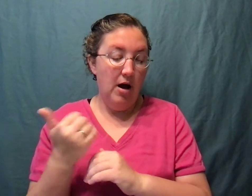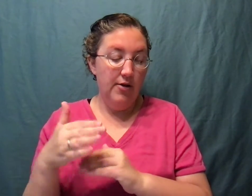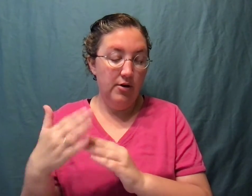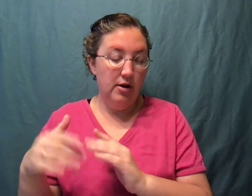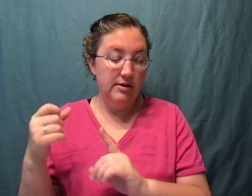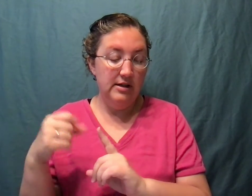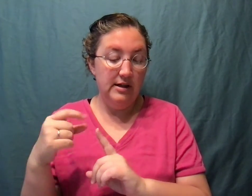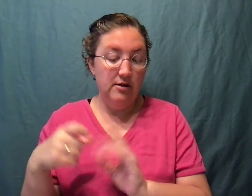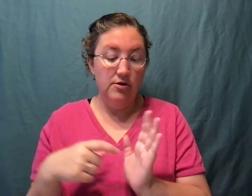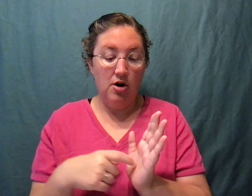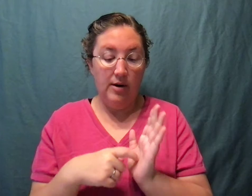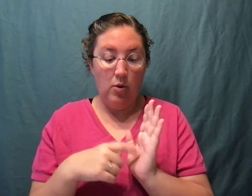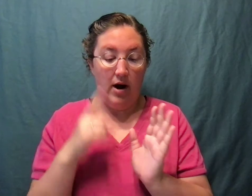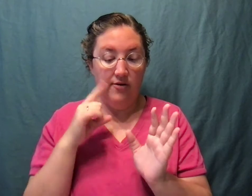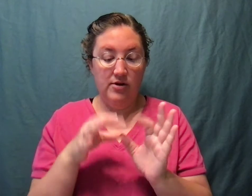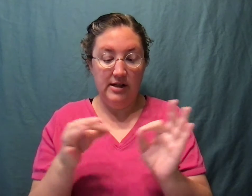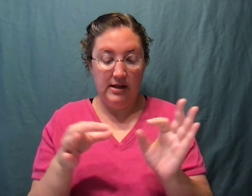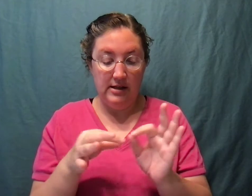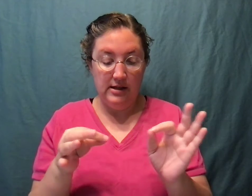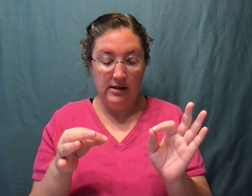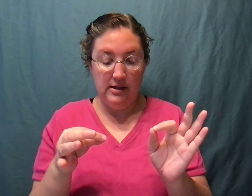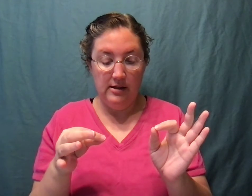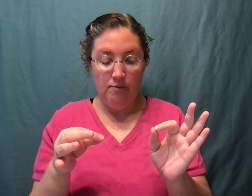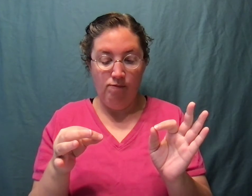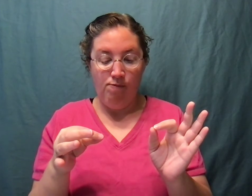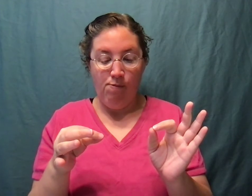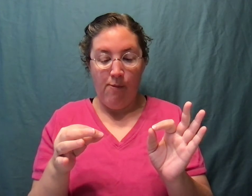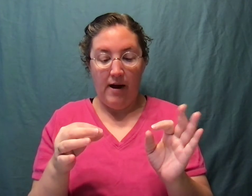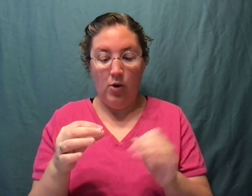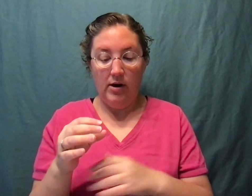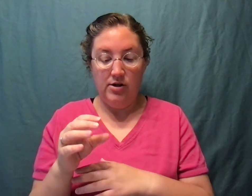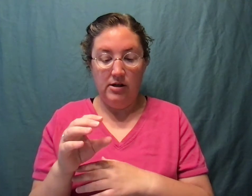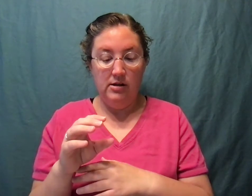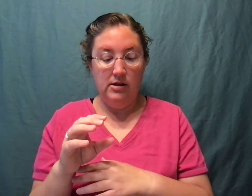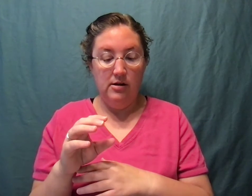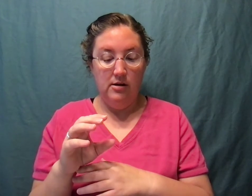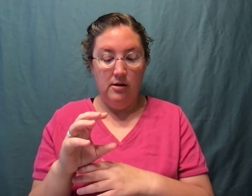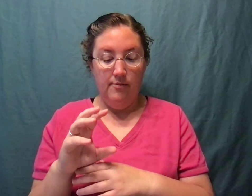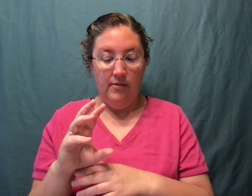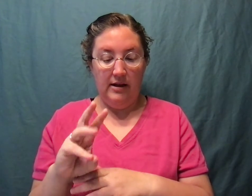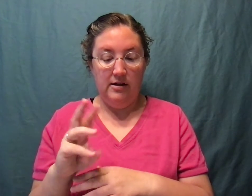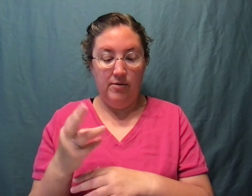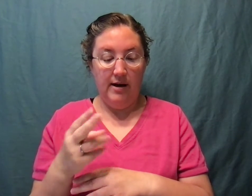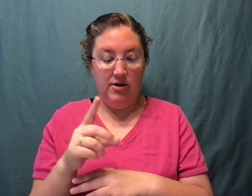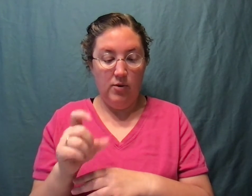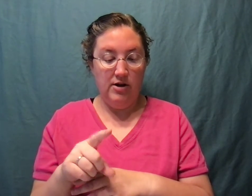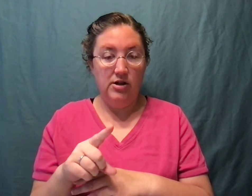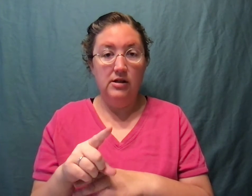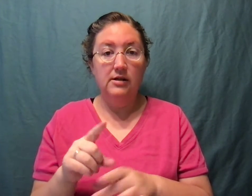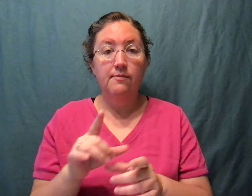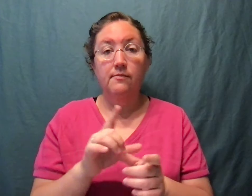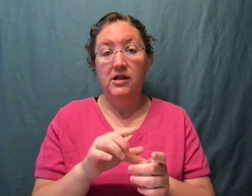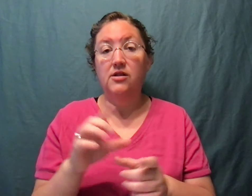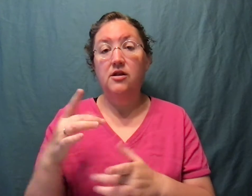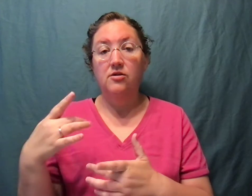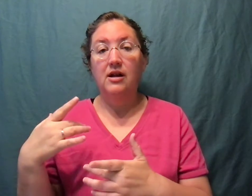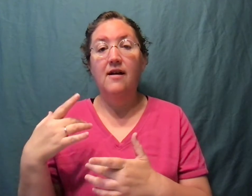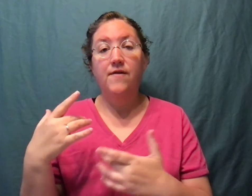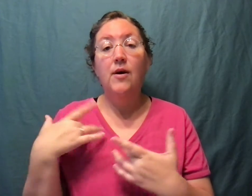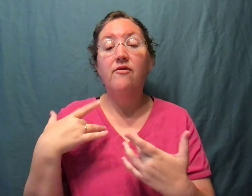Other closing signals are required for sentences and questions like the WH questions, because if you have